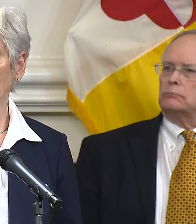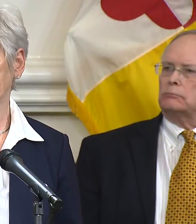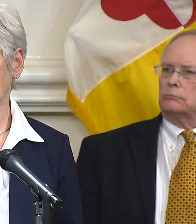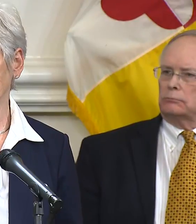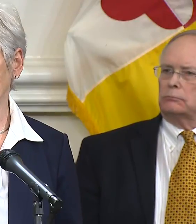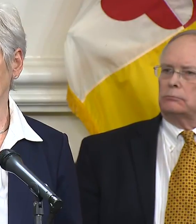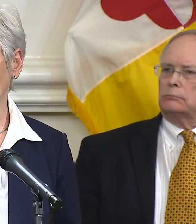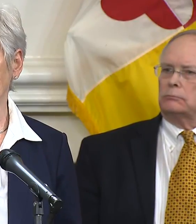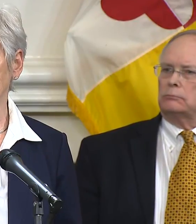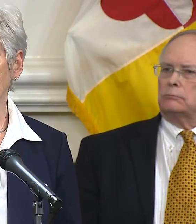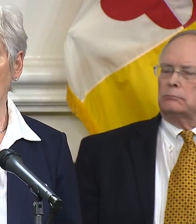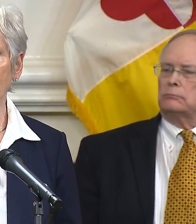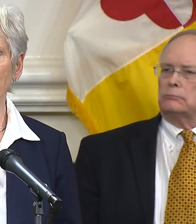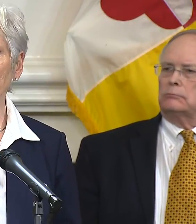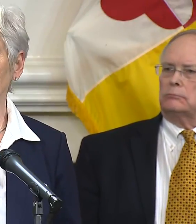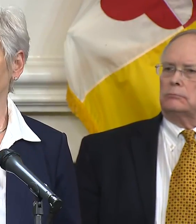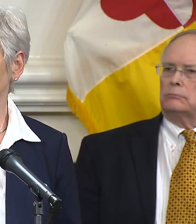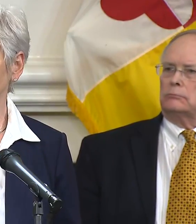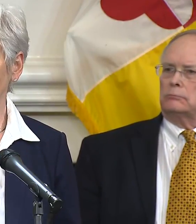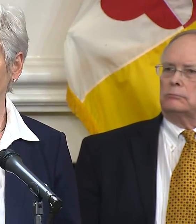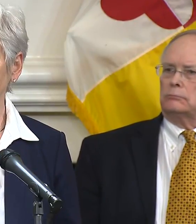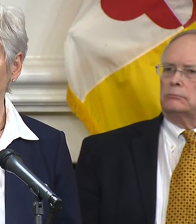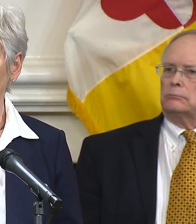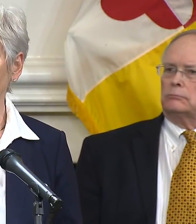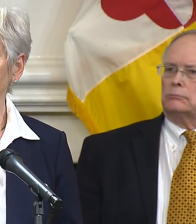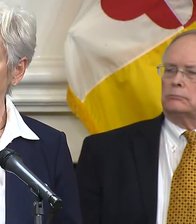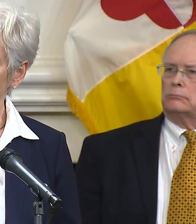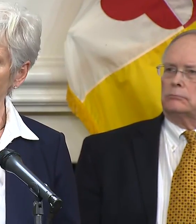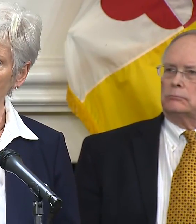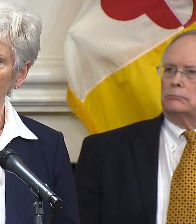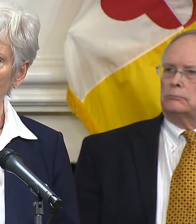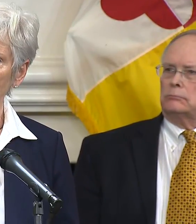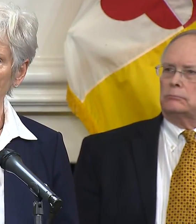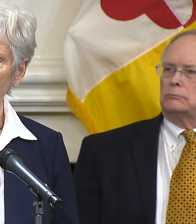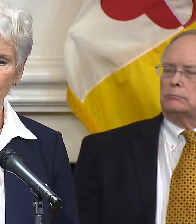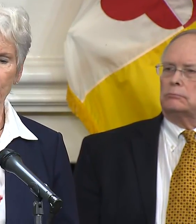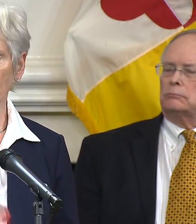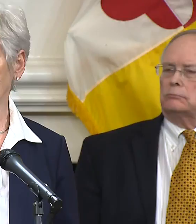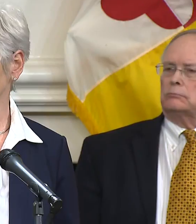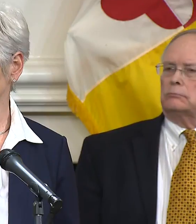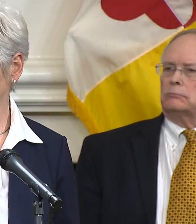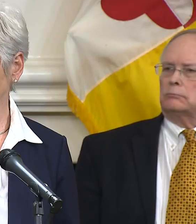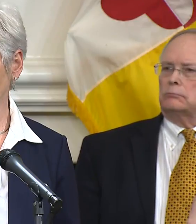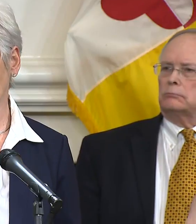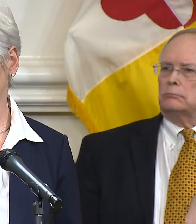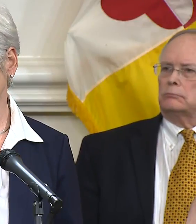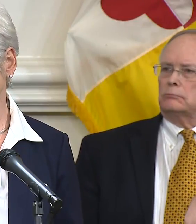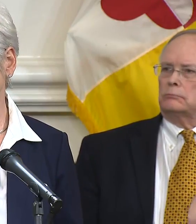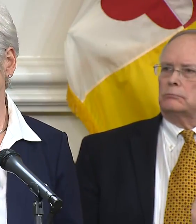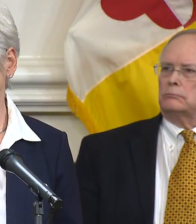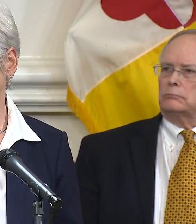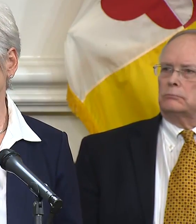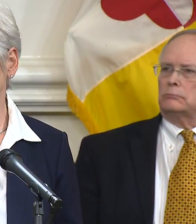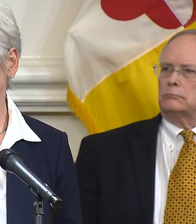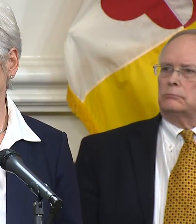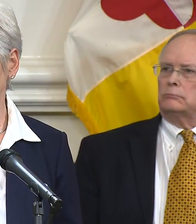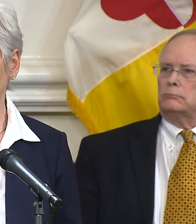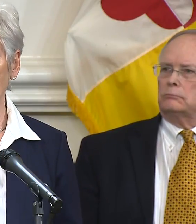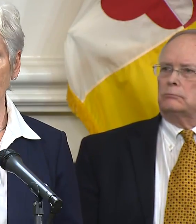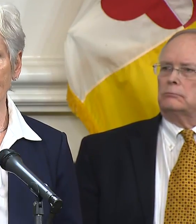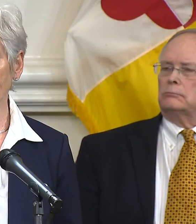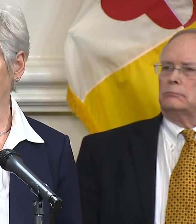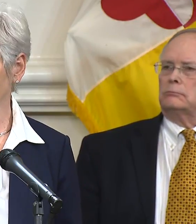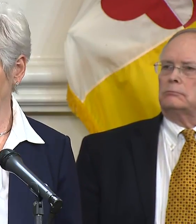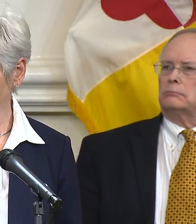all will be tested, and it's really a question of timing when they get to the resource, whether that's a doctor's office or more likely the emergency